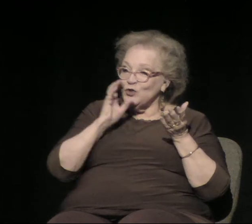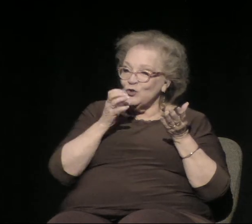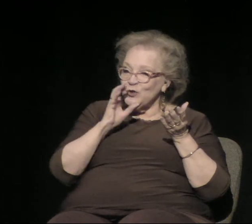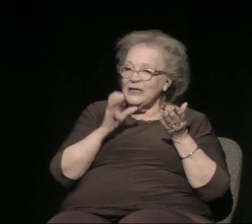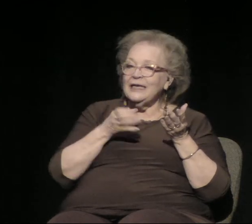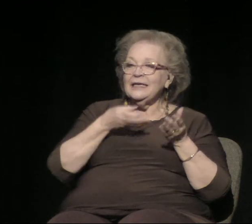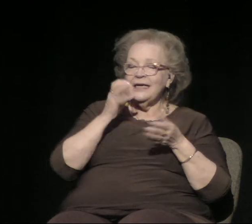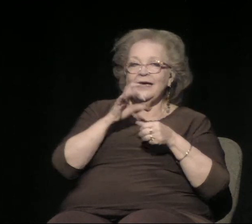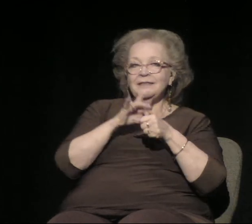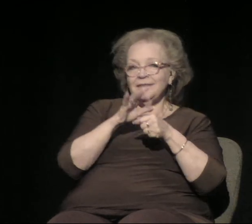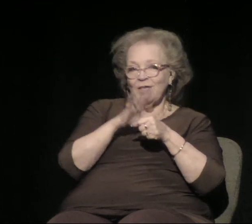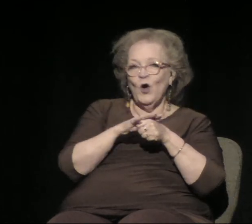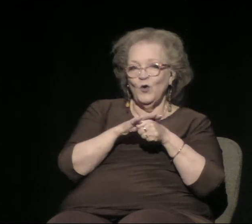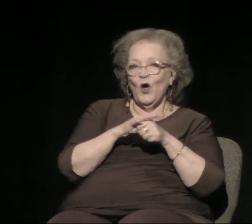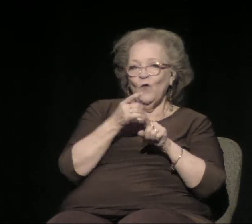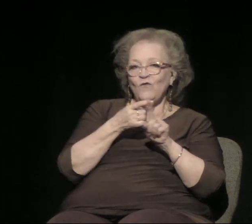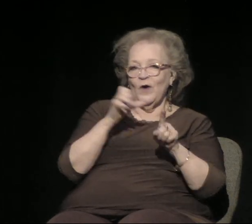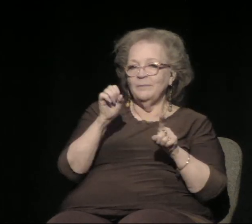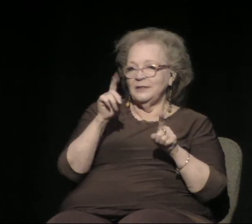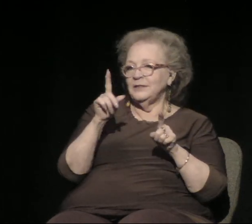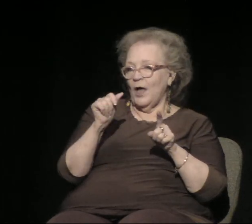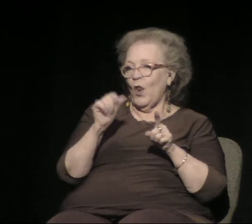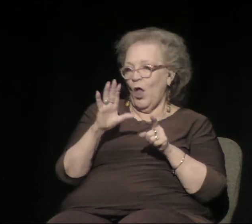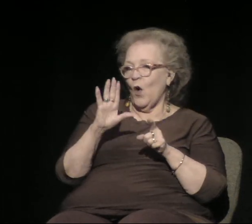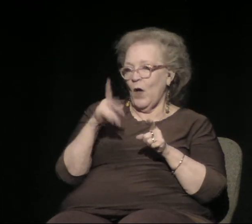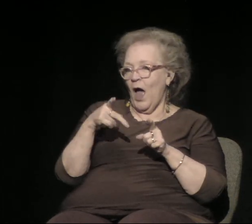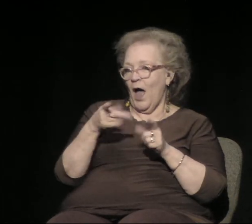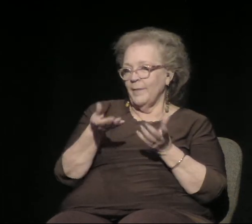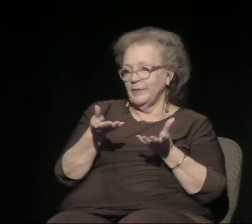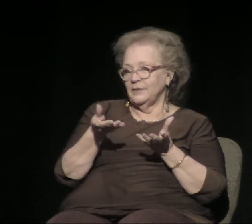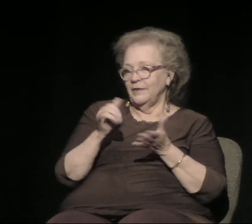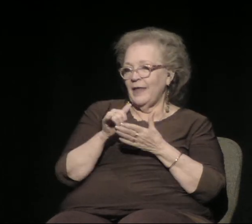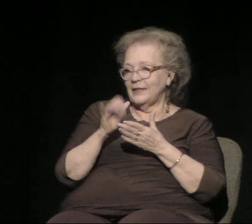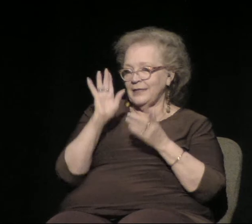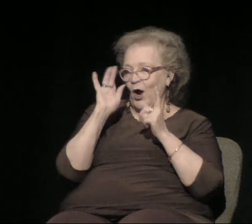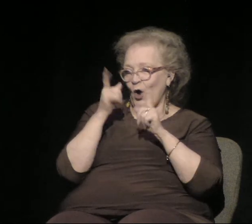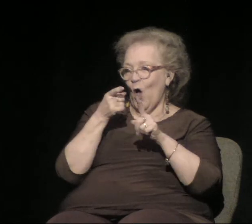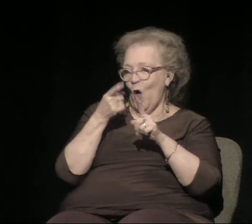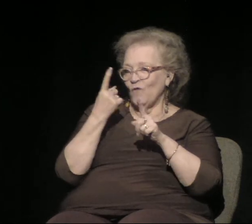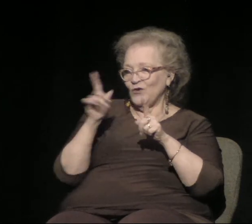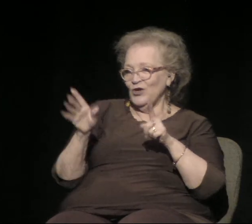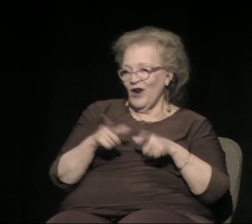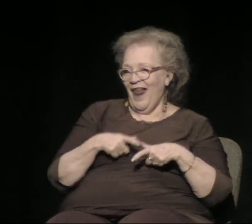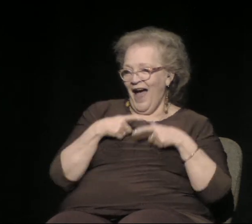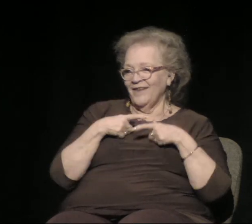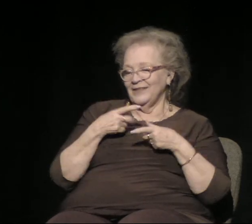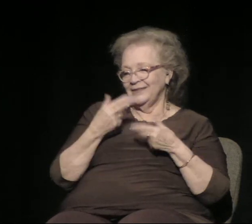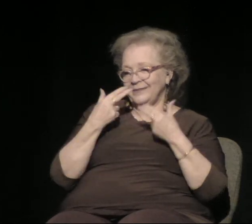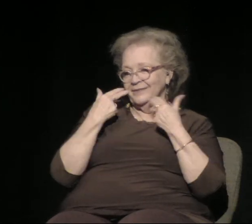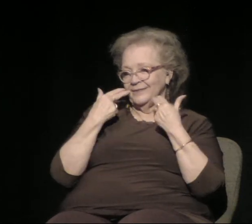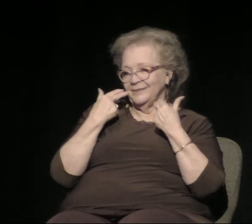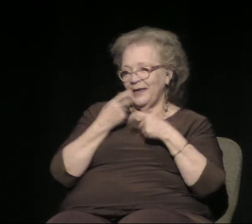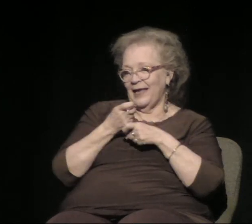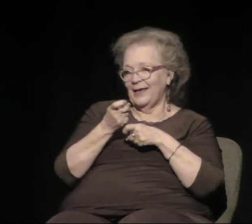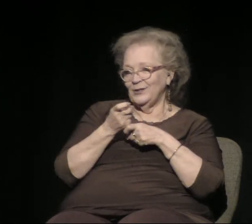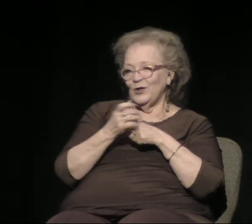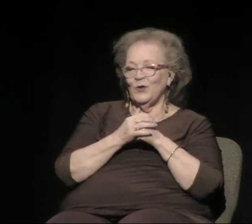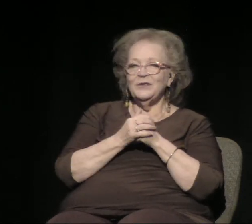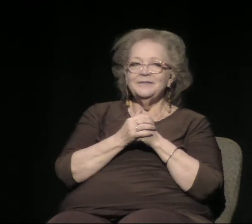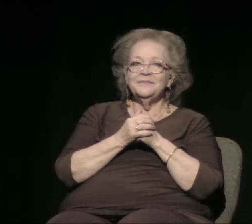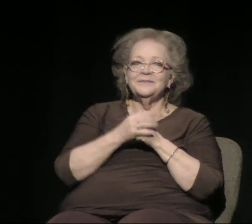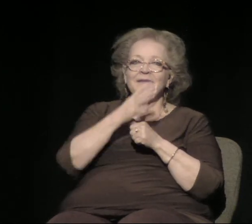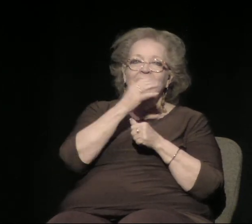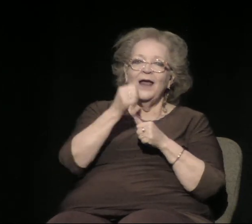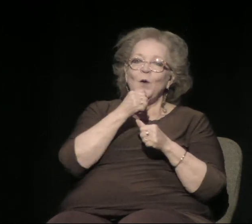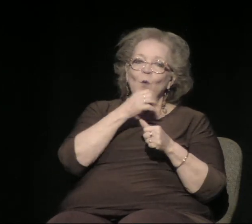with a soda out of a solo cup. That's our goal for your life. So whether that's a community group or a men's group